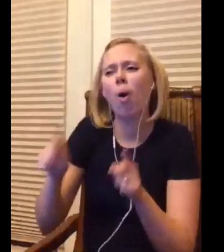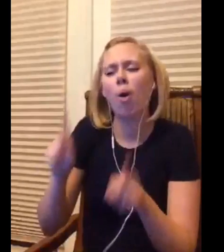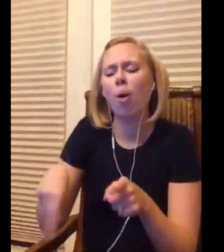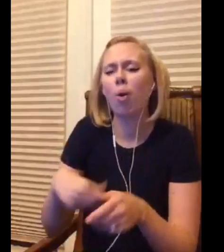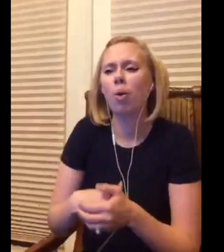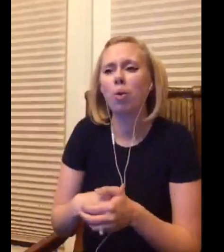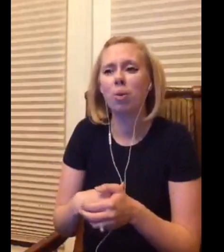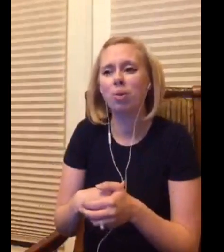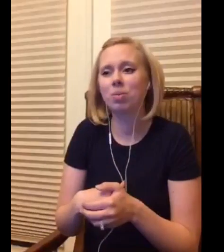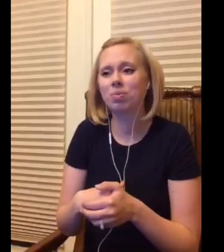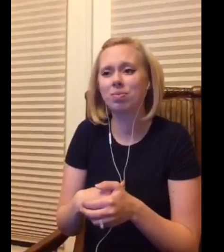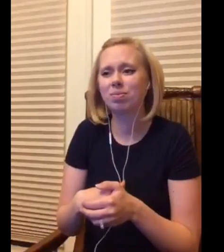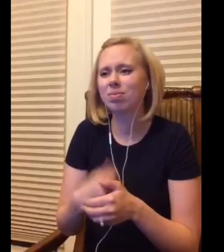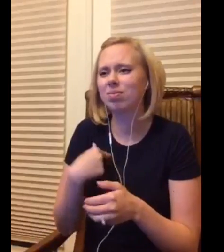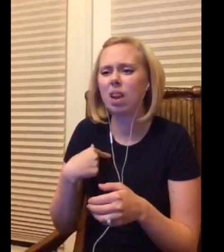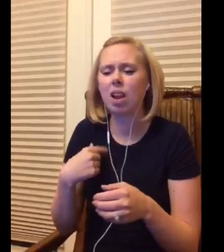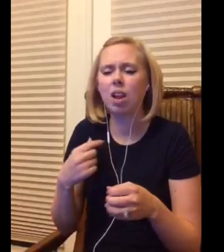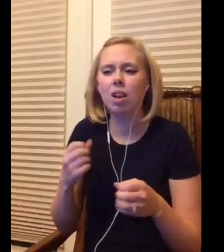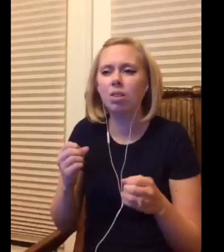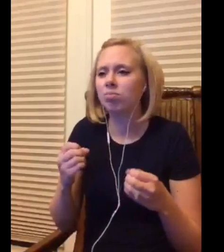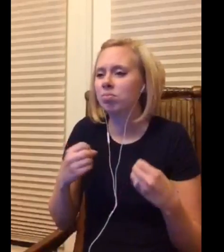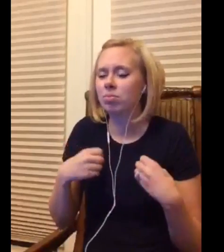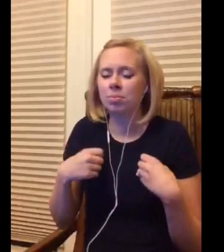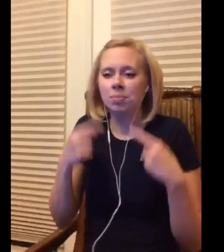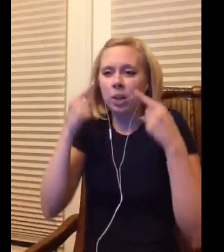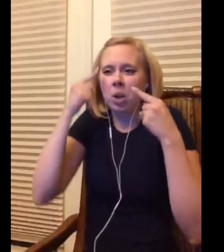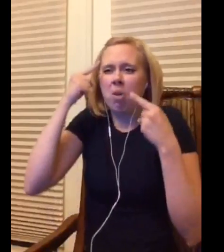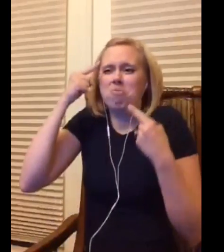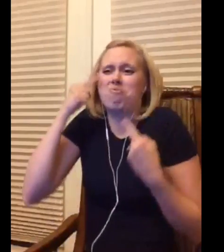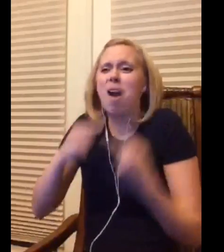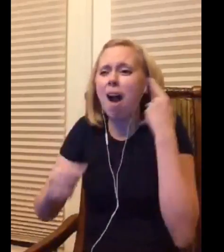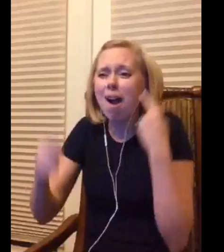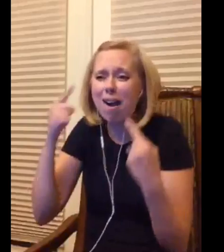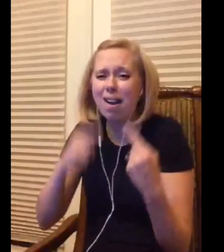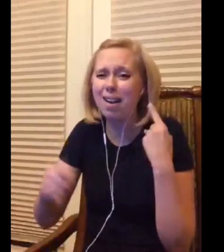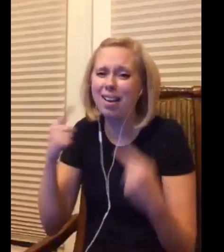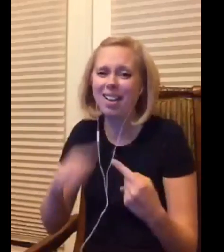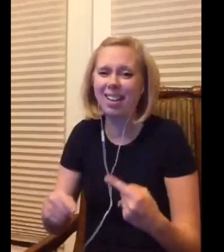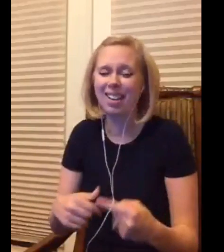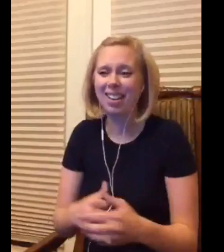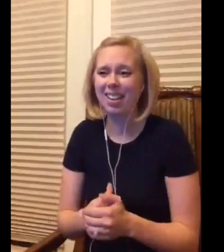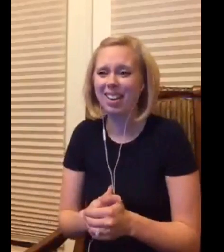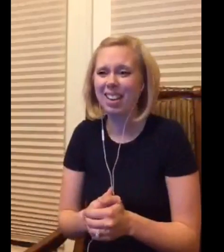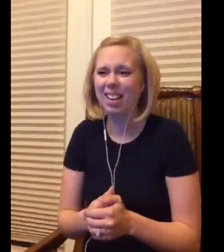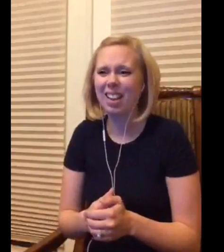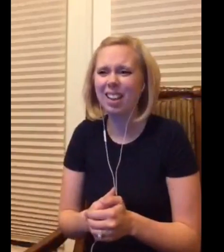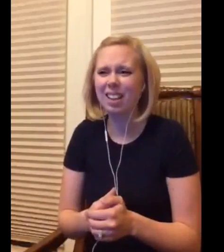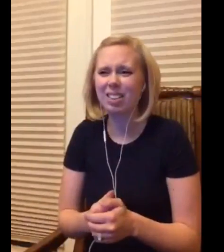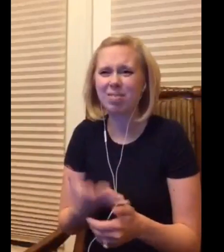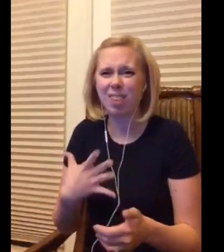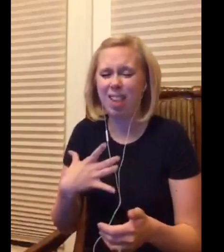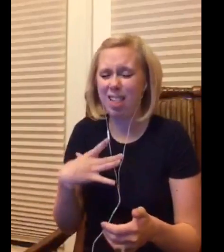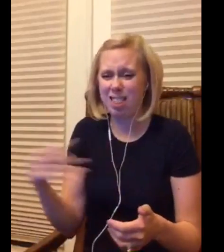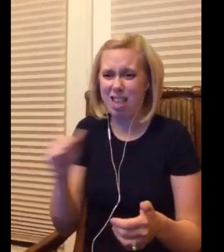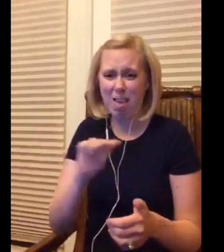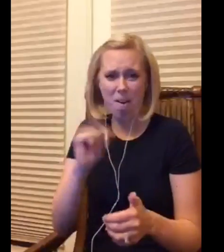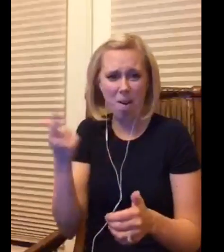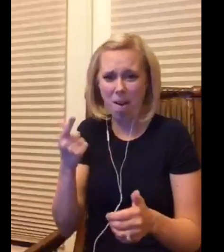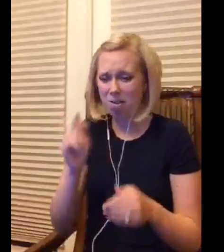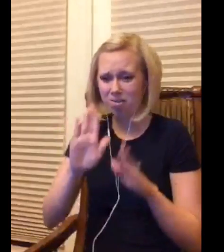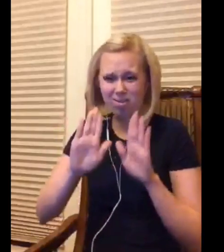Can we stand to have more relationships? Absolutely. Will you like all your children? Of course